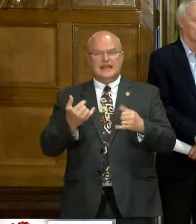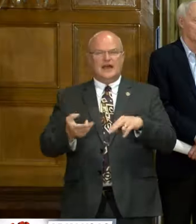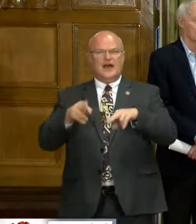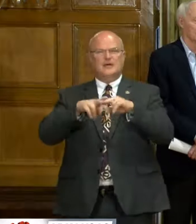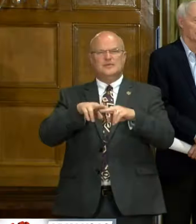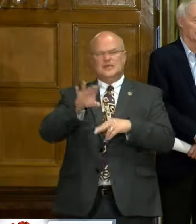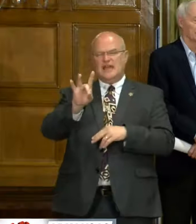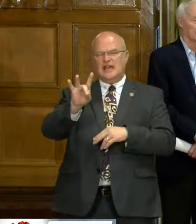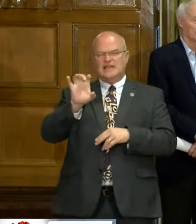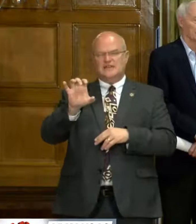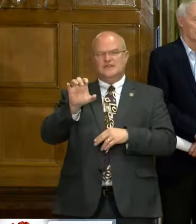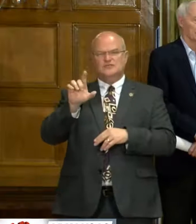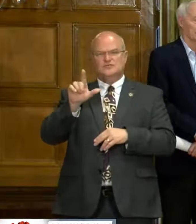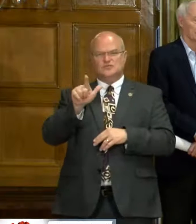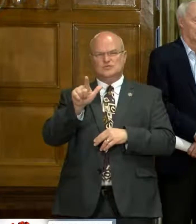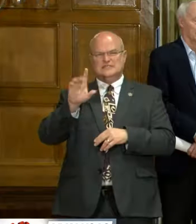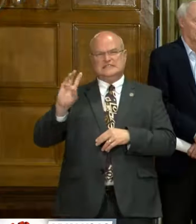to